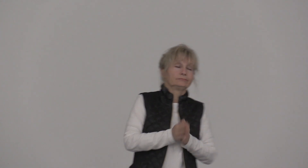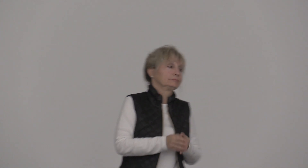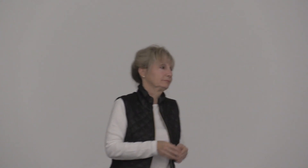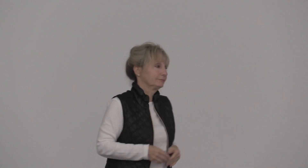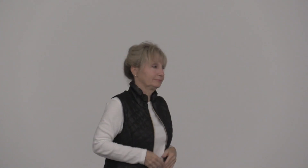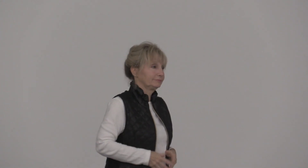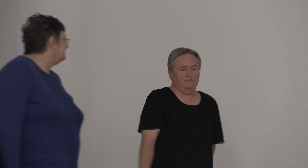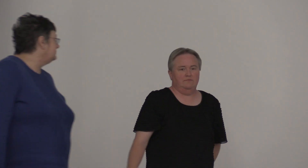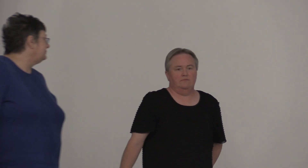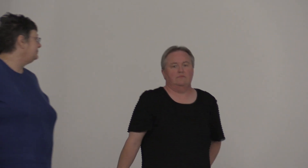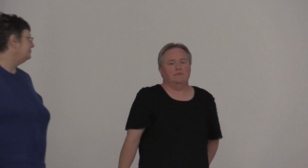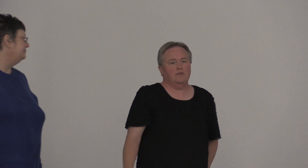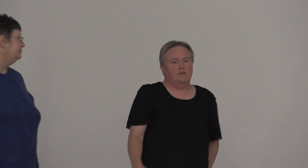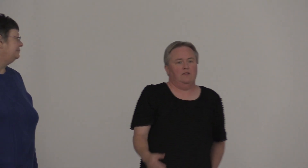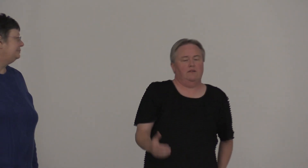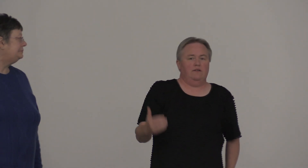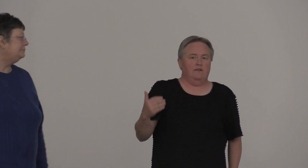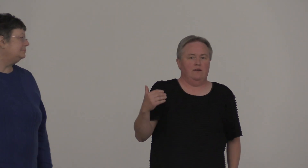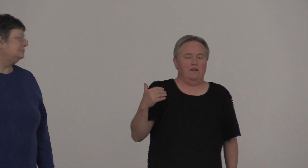and controlled the airplane.